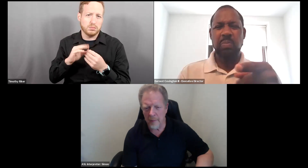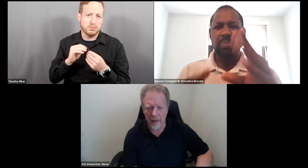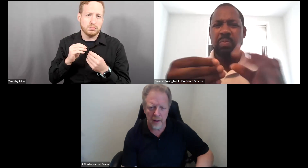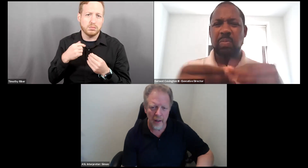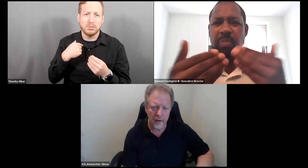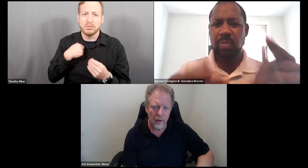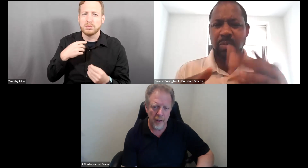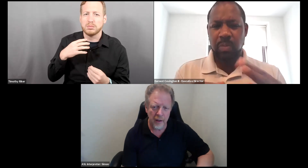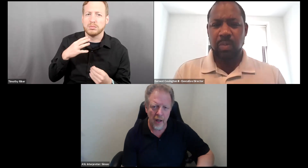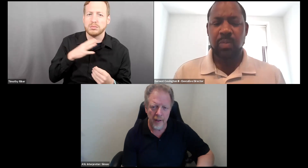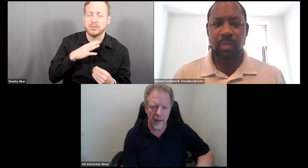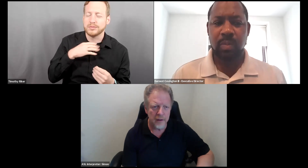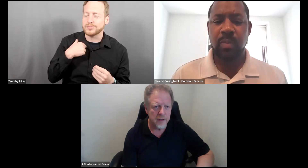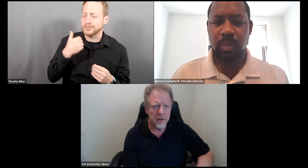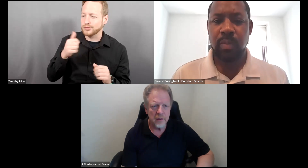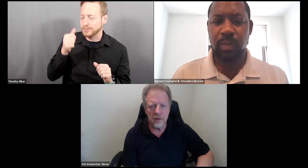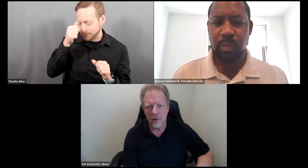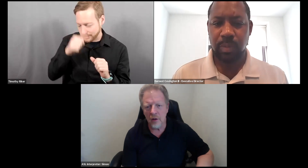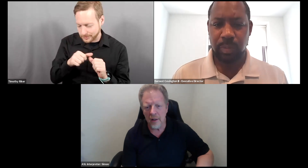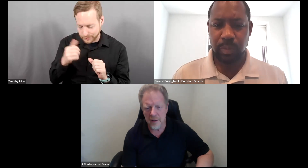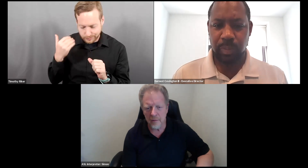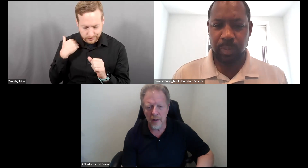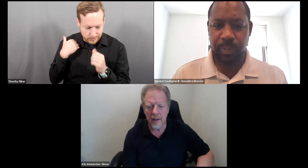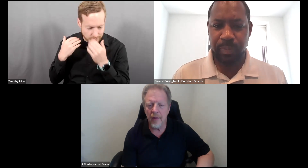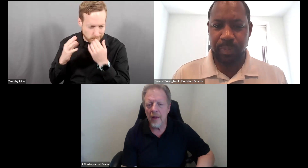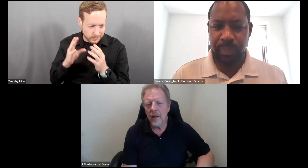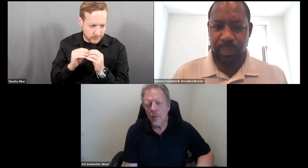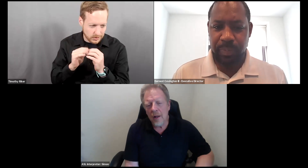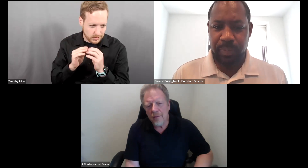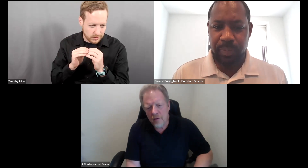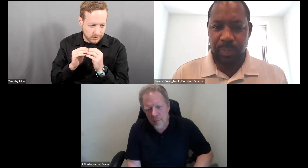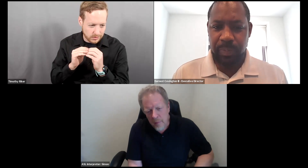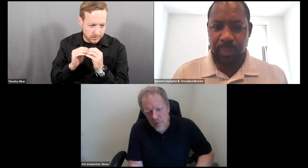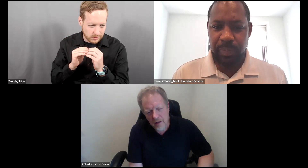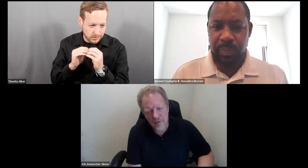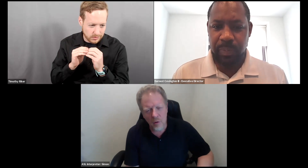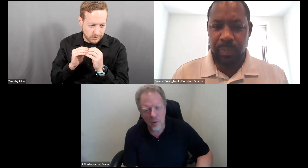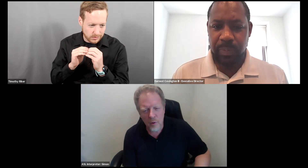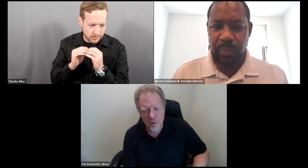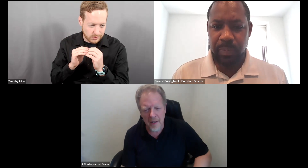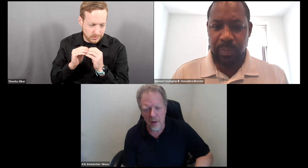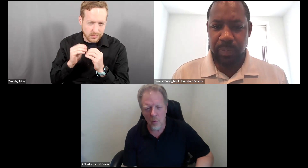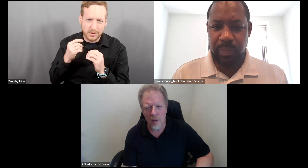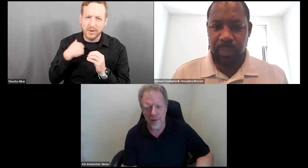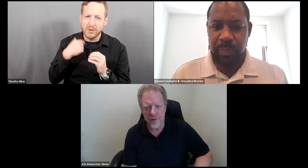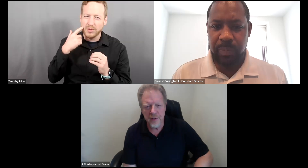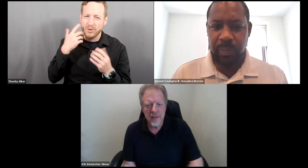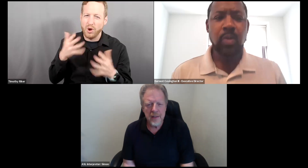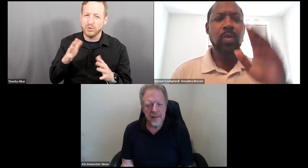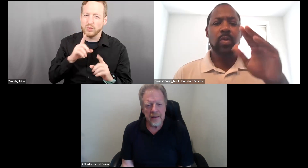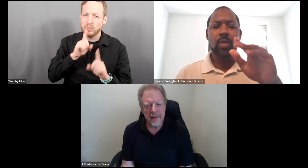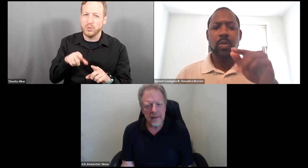or maybe I can go ahead and, you know, make the comment on this. No, you go ahead, Tim. Okay. Well, if I remember, I'm trying to recall which meeting it